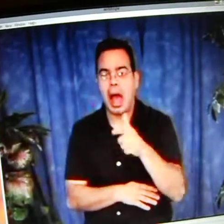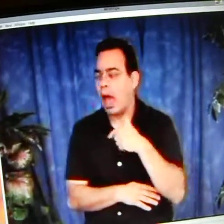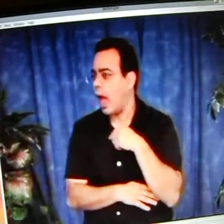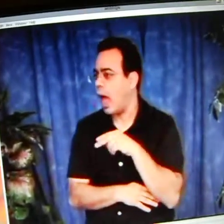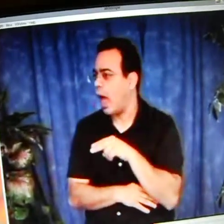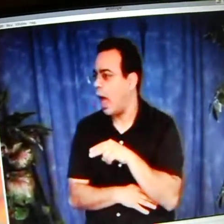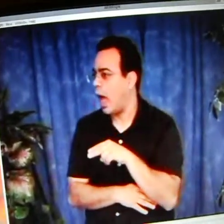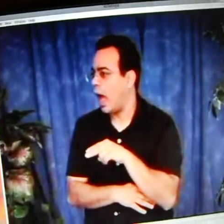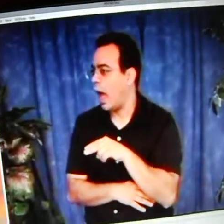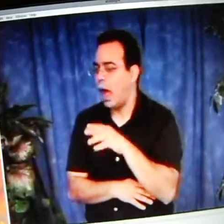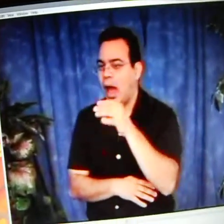saw.